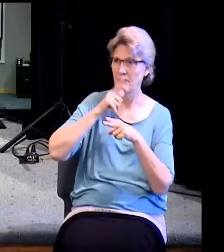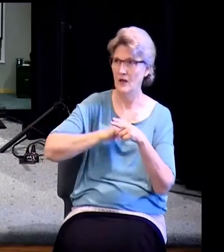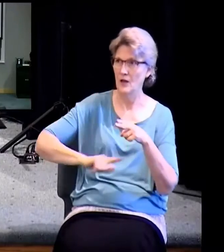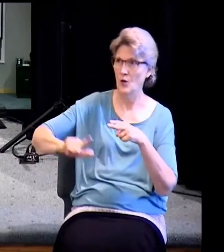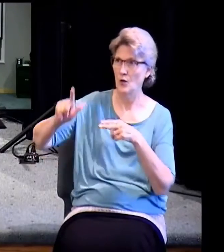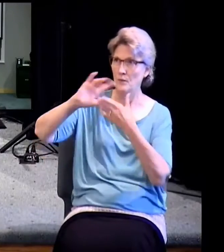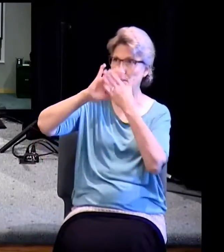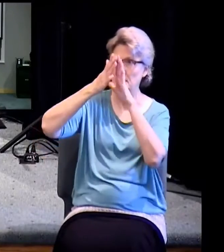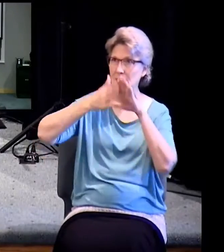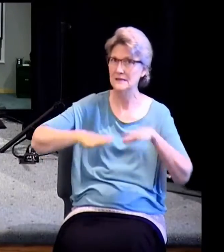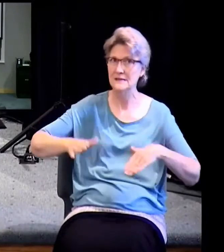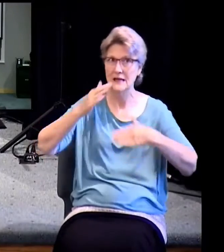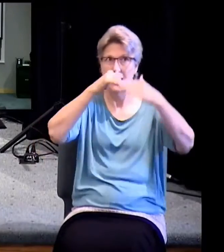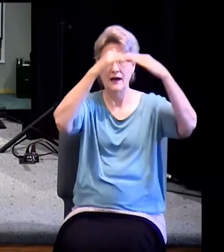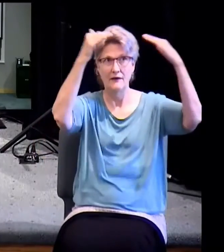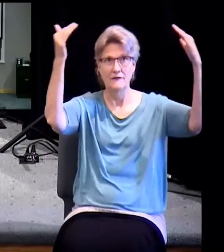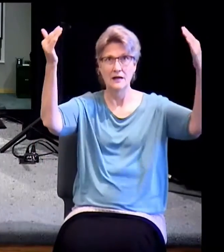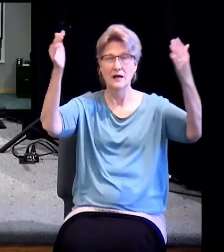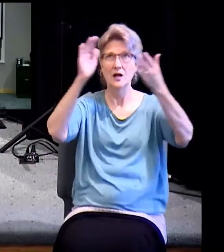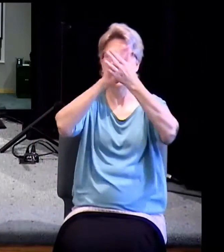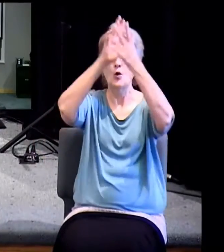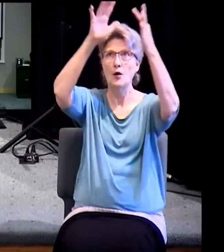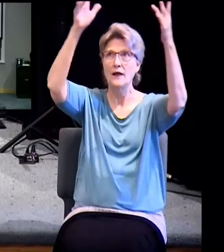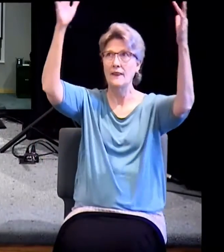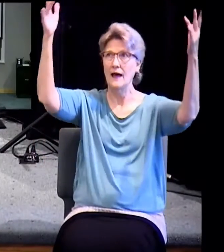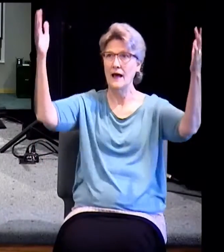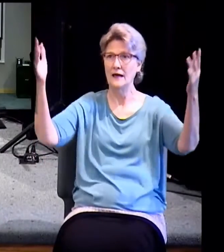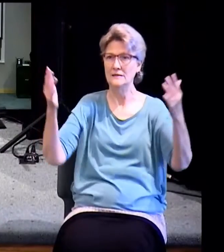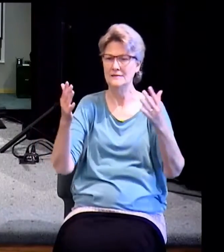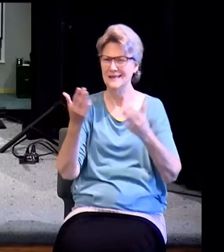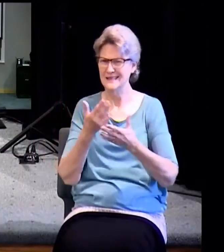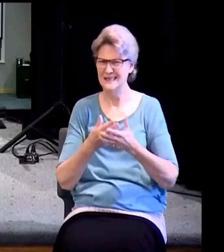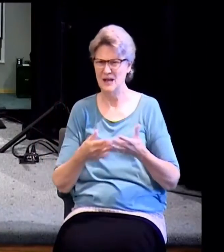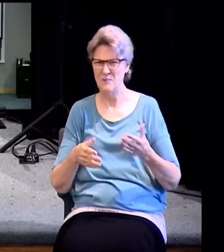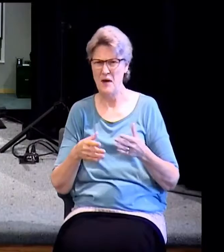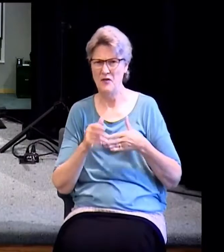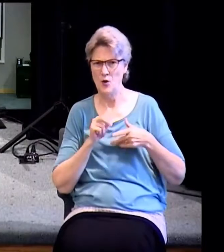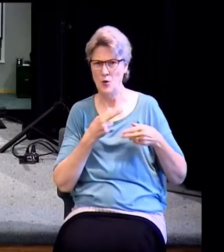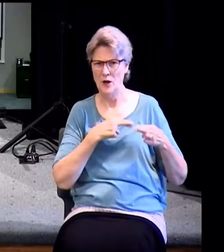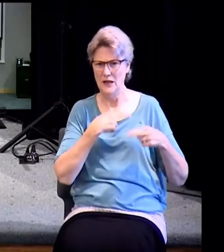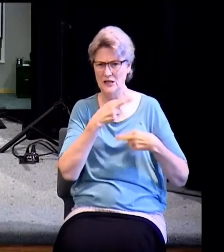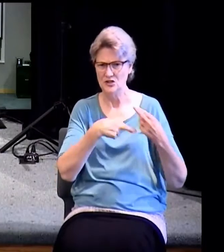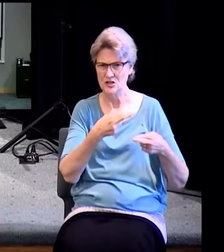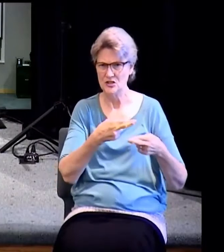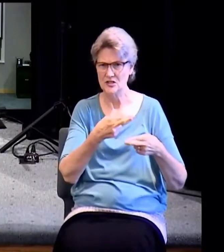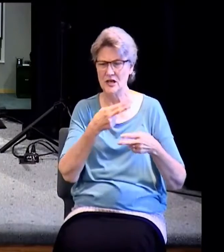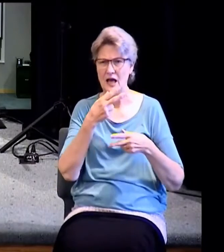Peace in heaven and glory in the highest." And some of the Pharisees from among the multitude